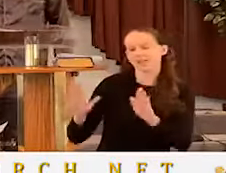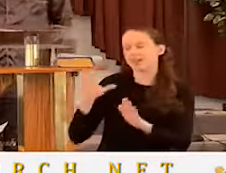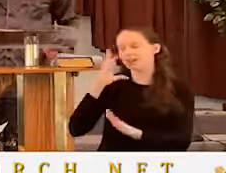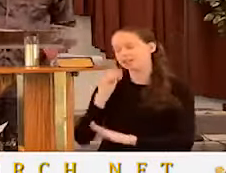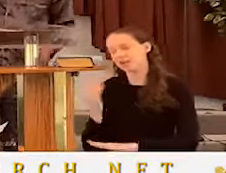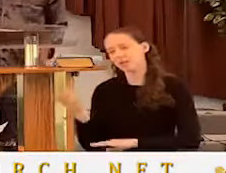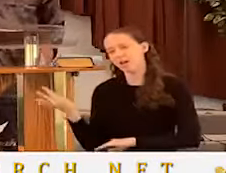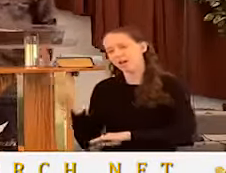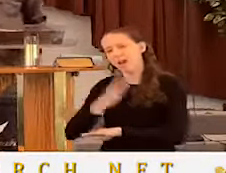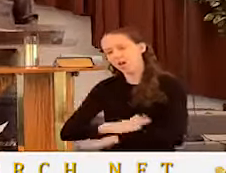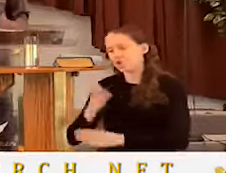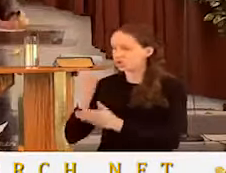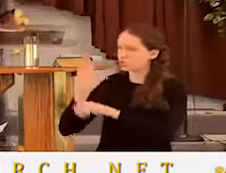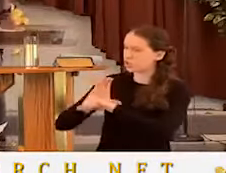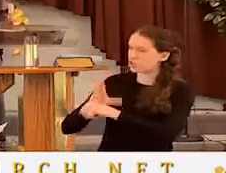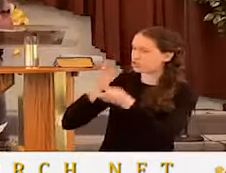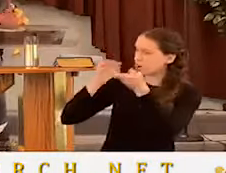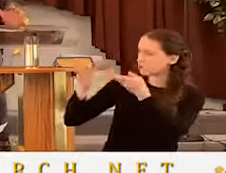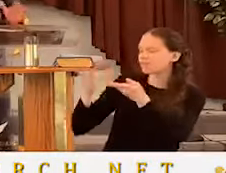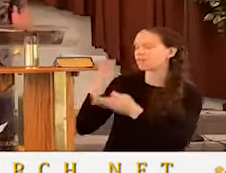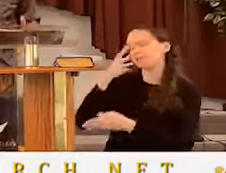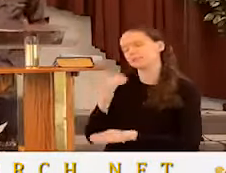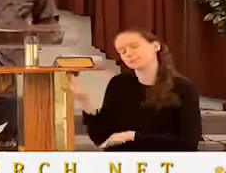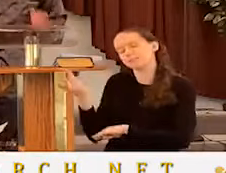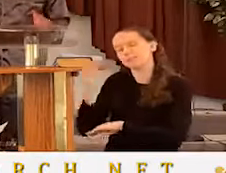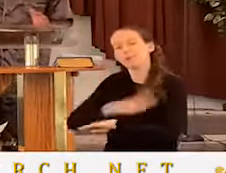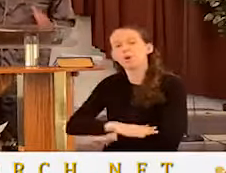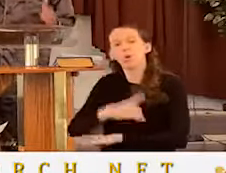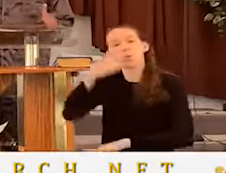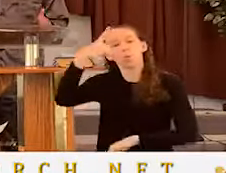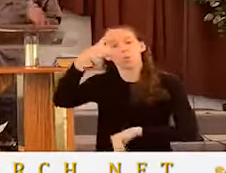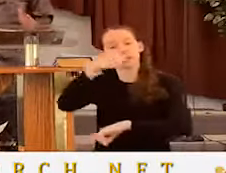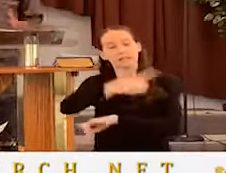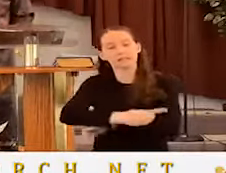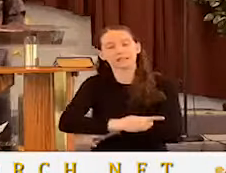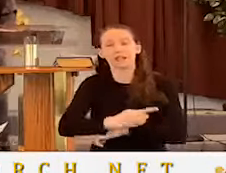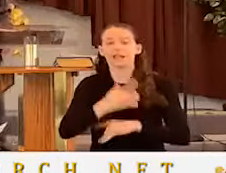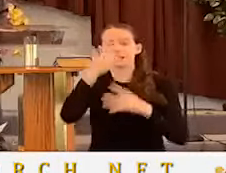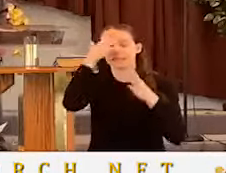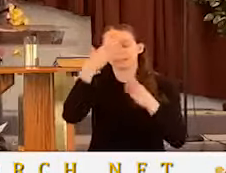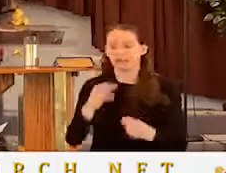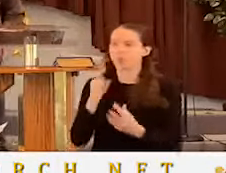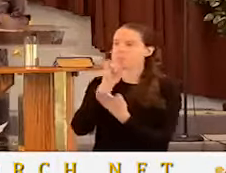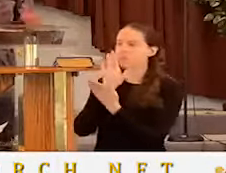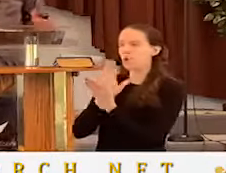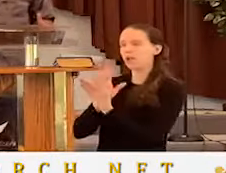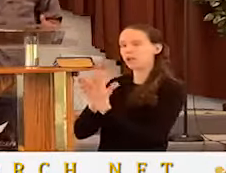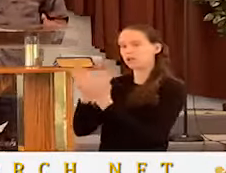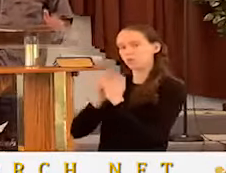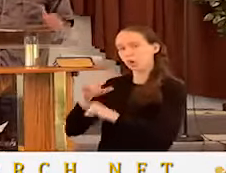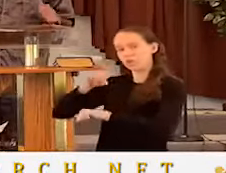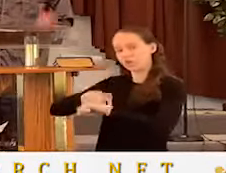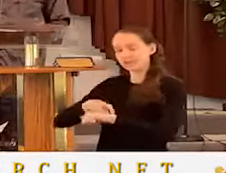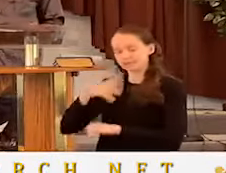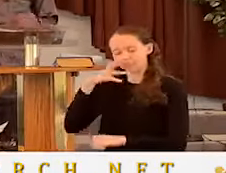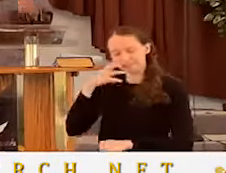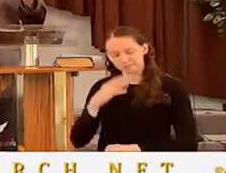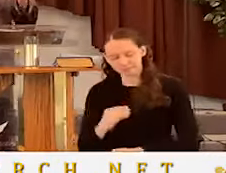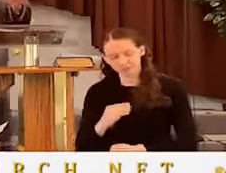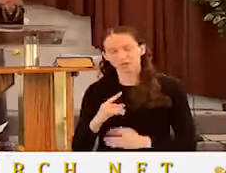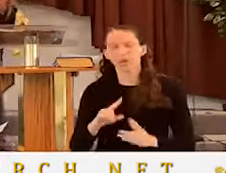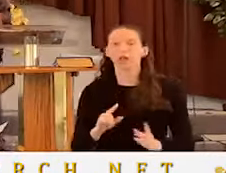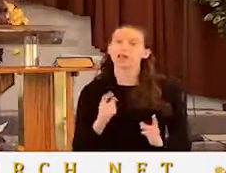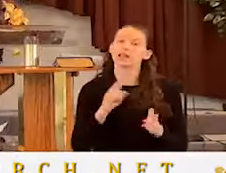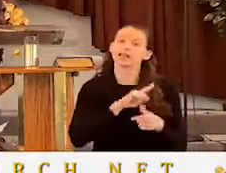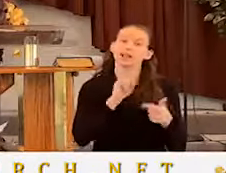service. One particular service, he decided to go to sleep during praise and worship. And he woke up for the beginning